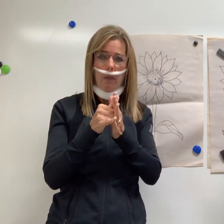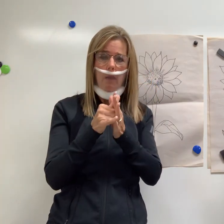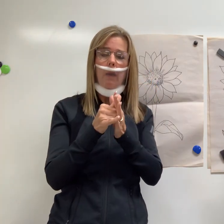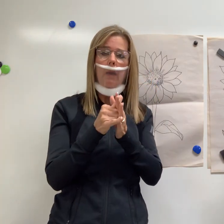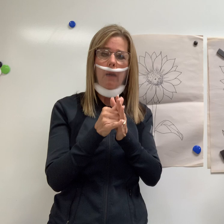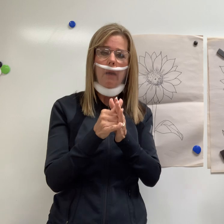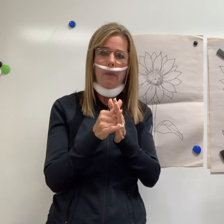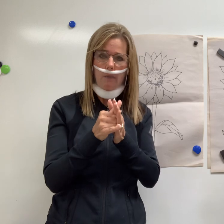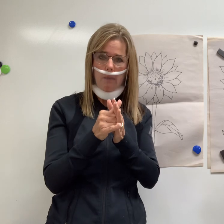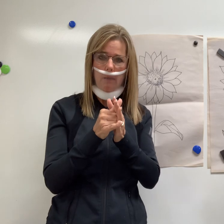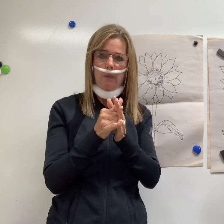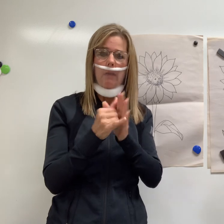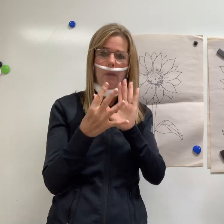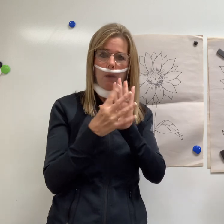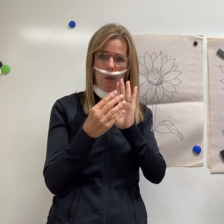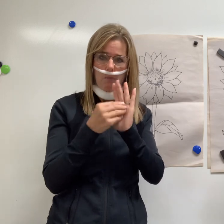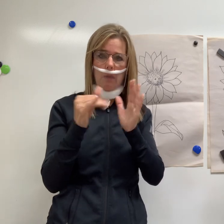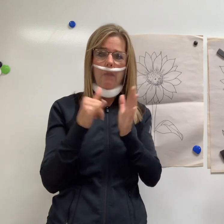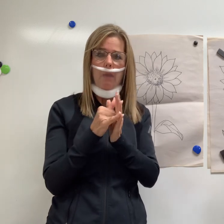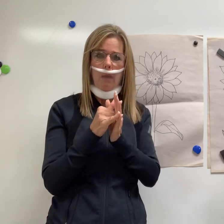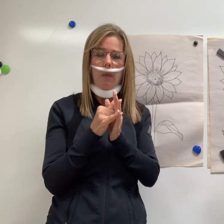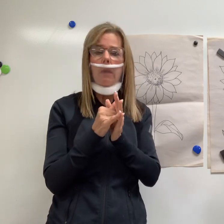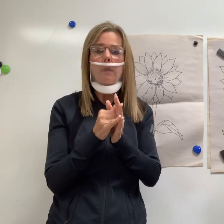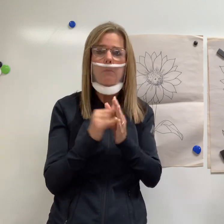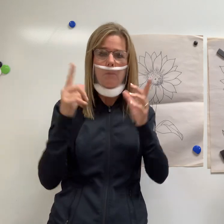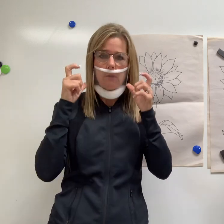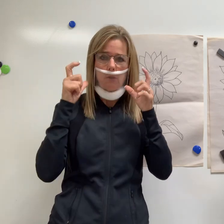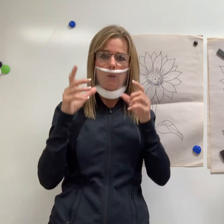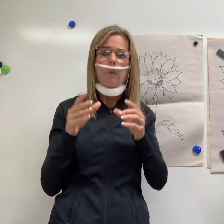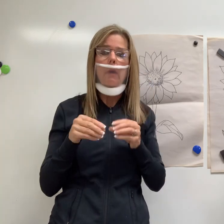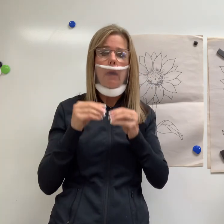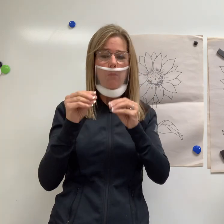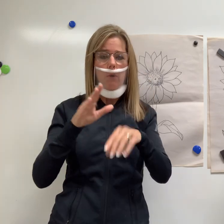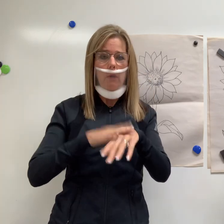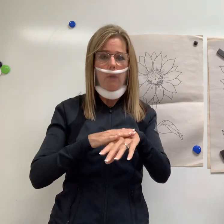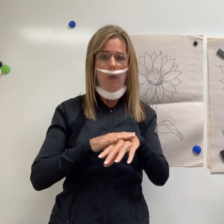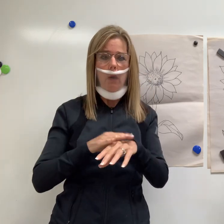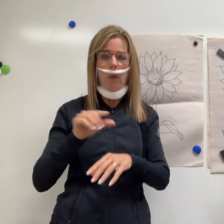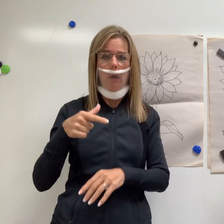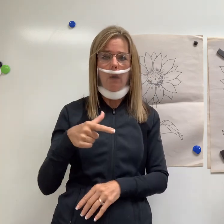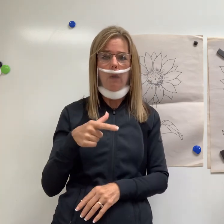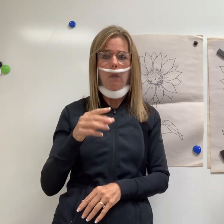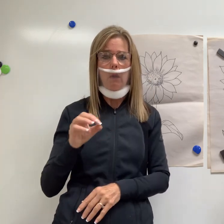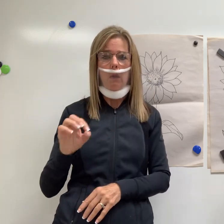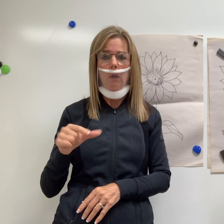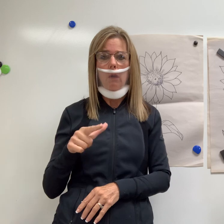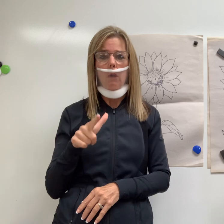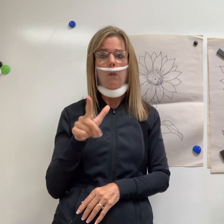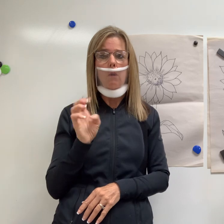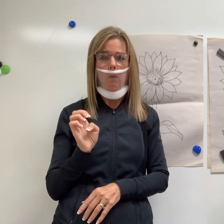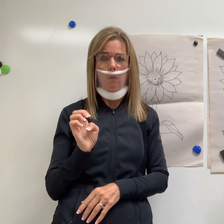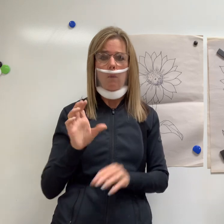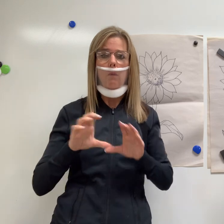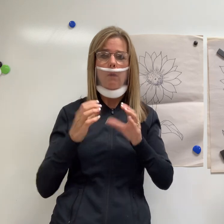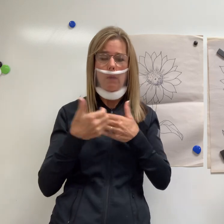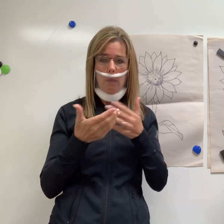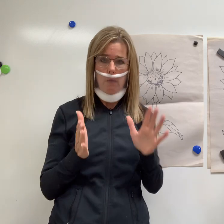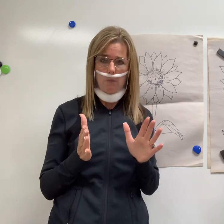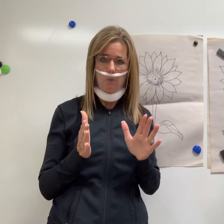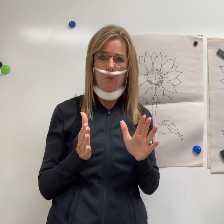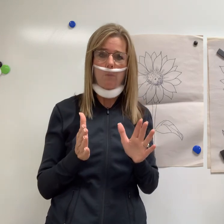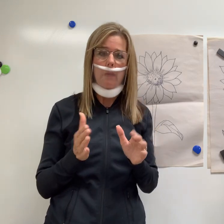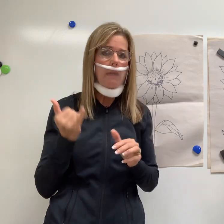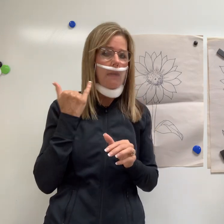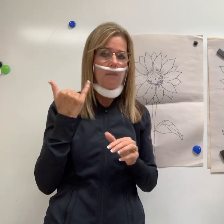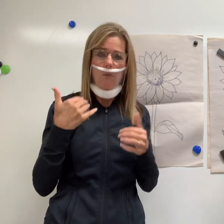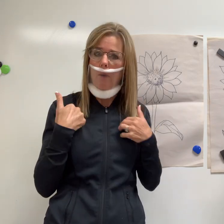copy that picture and put it on Google Classroom where there's a folder. And if you guys ever have any questions about anything, I